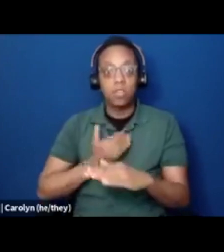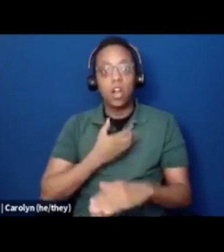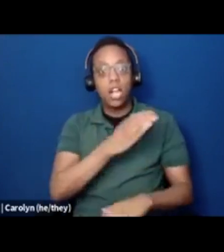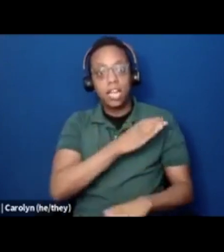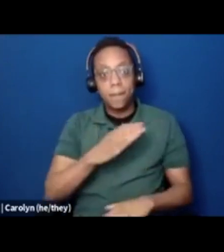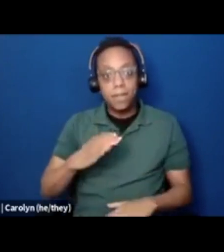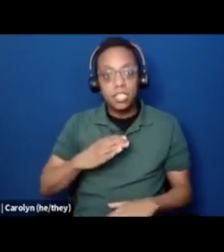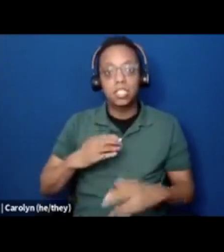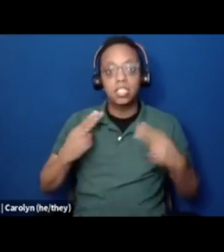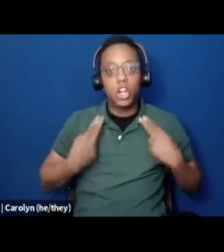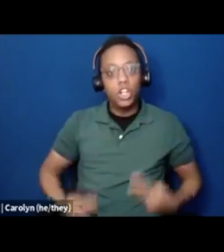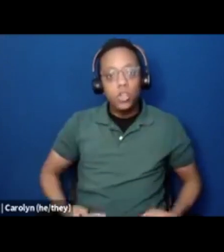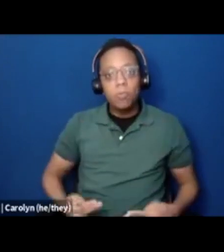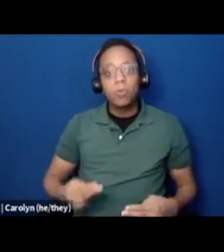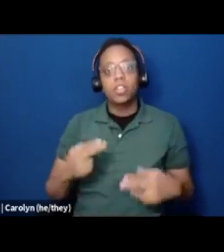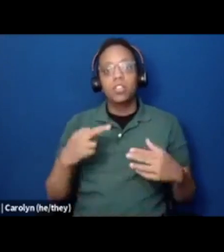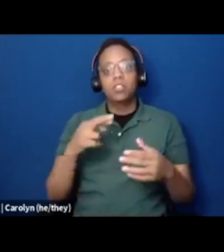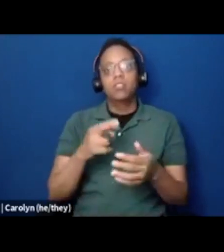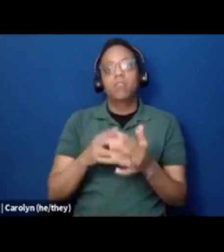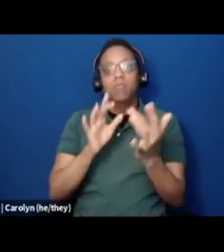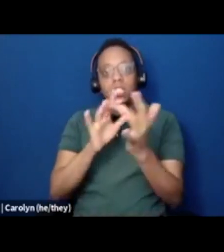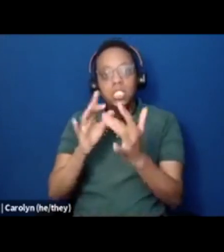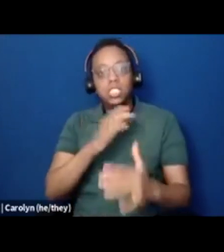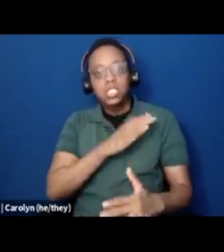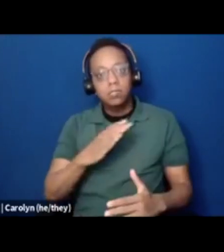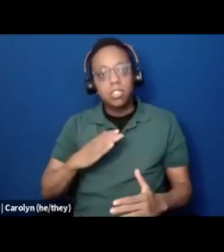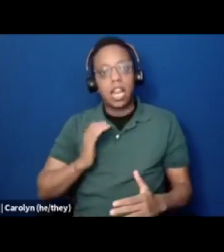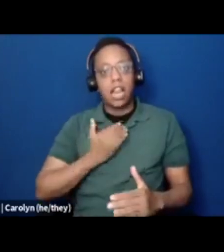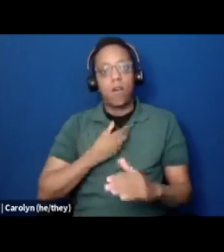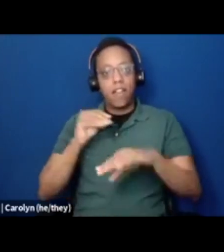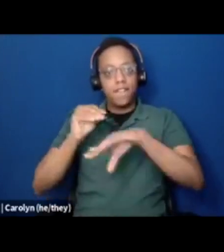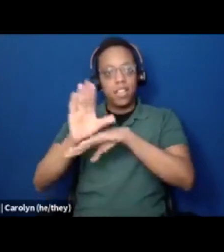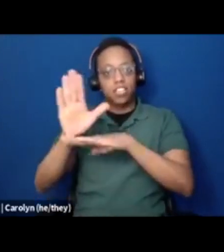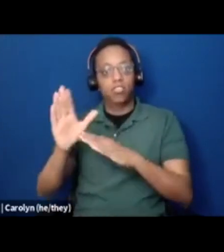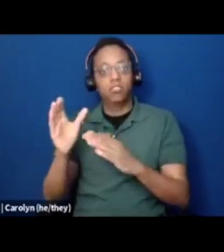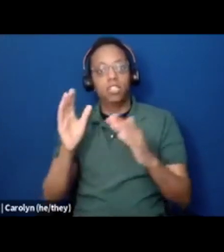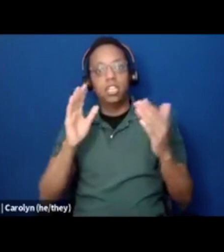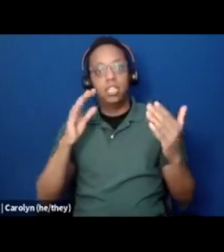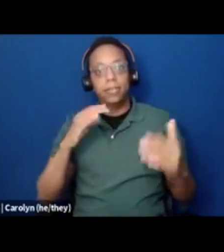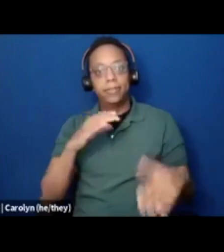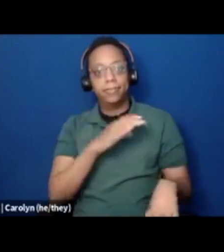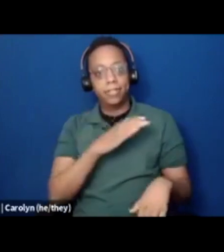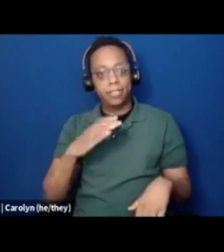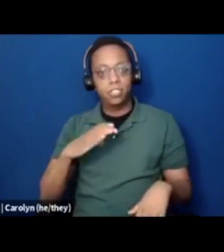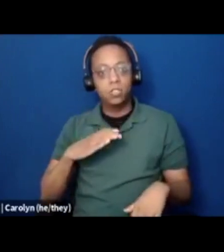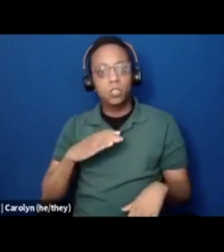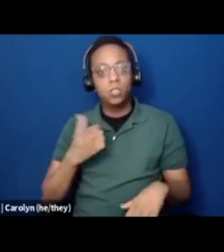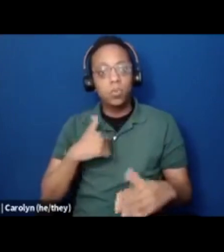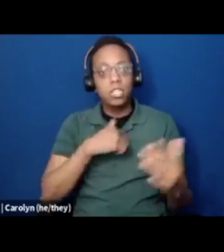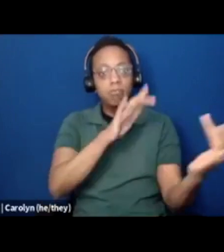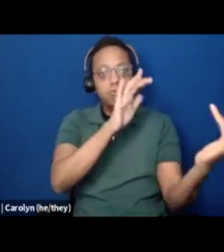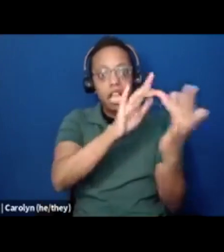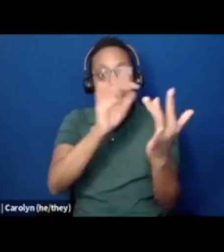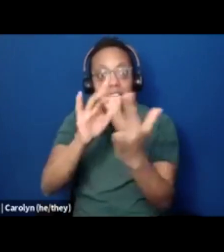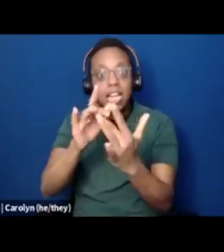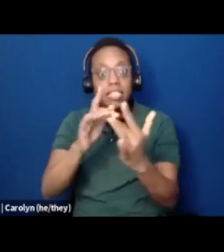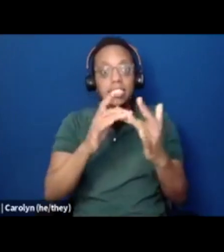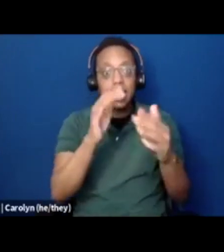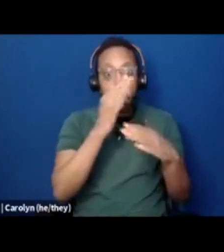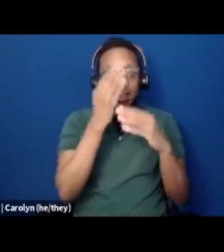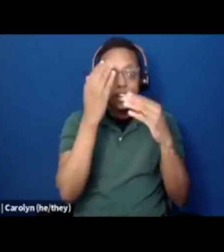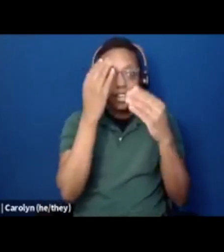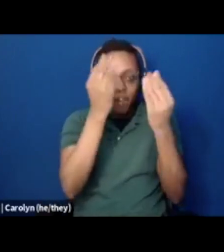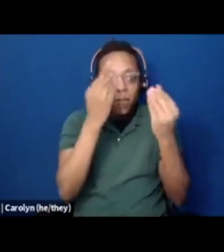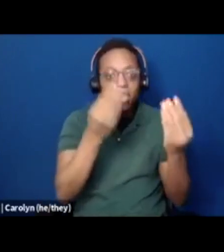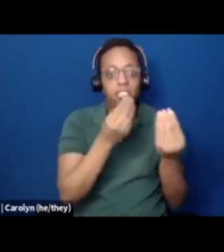relations commissions, our advisory councils, those in leadership that are our allies and you know, are here to support us.